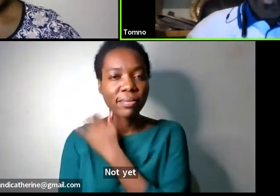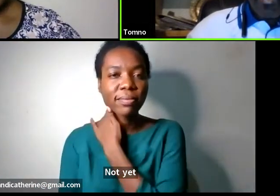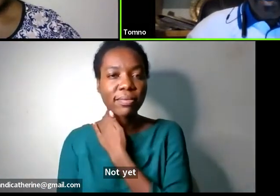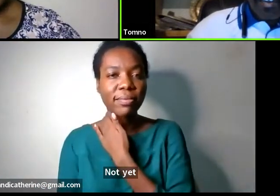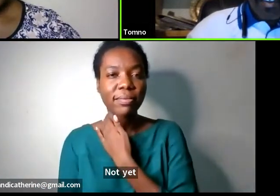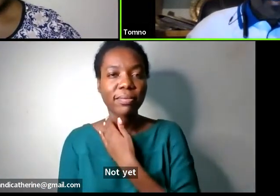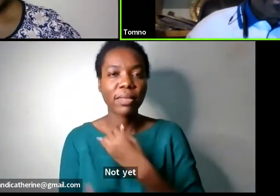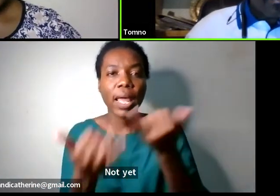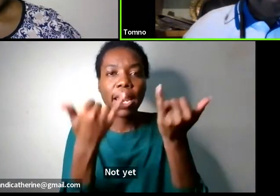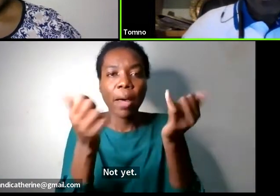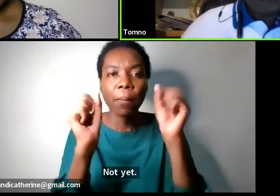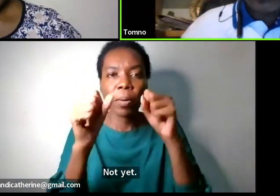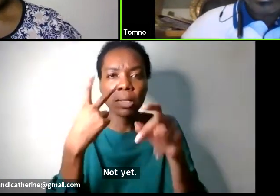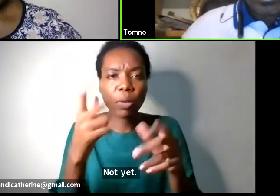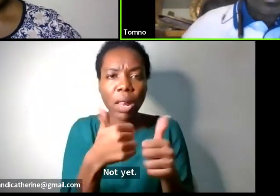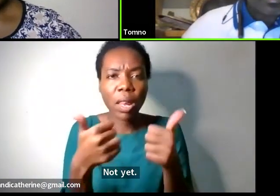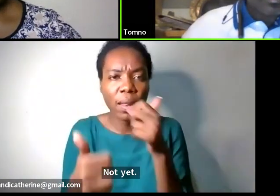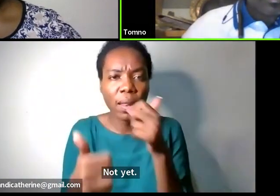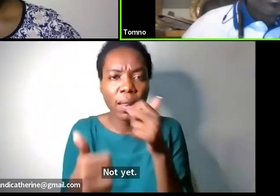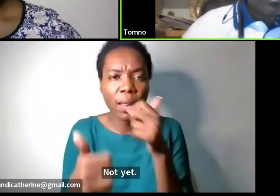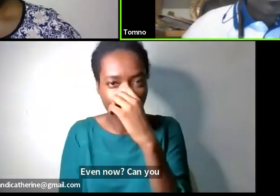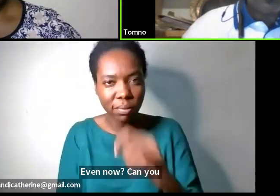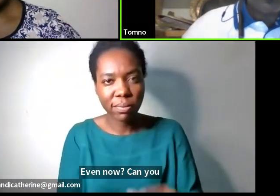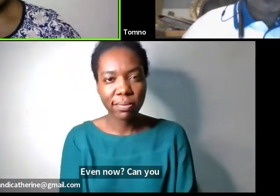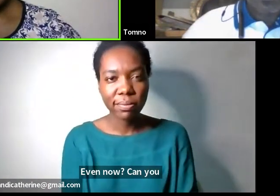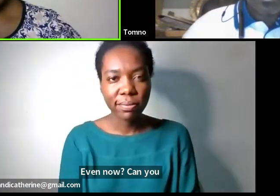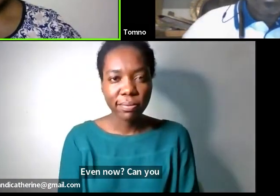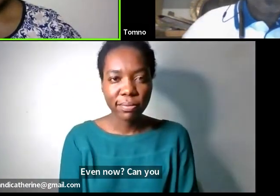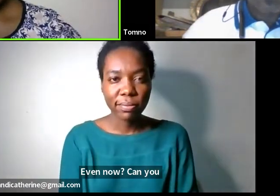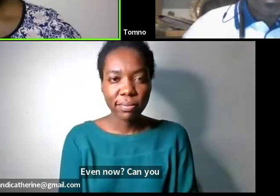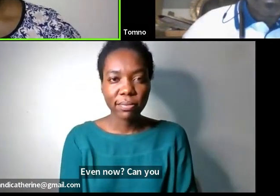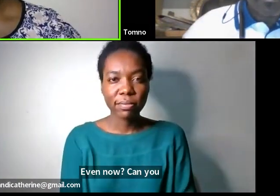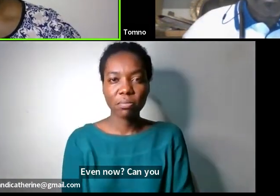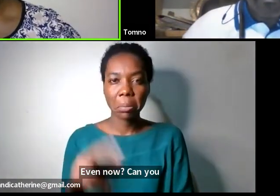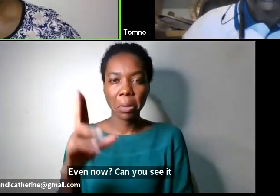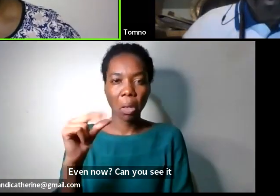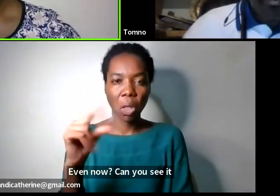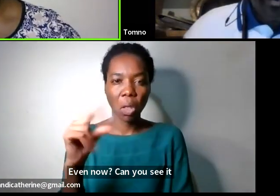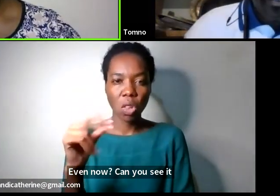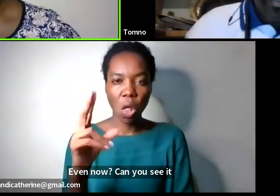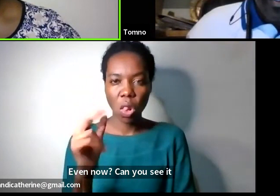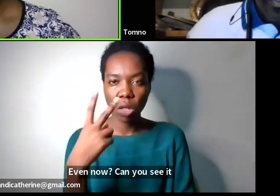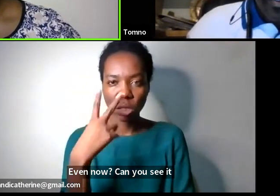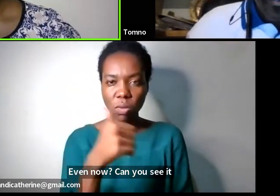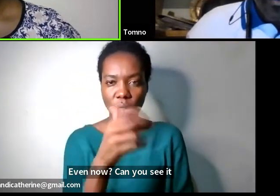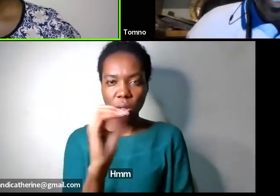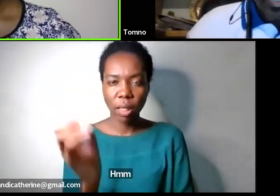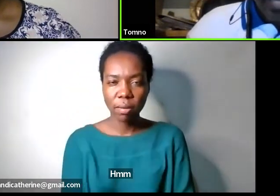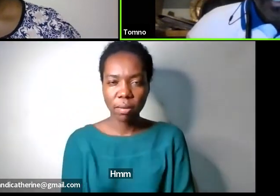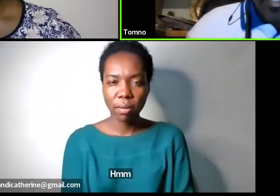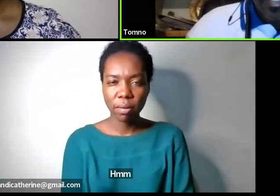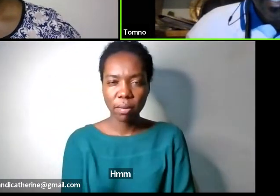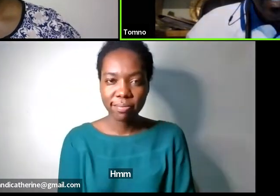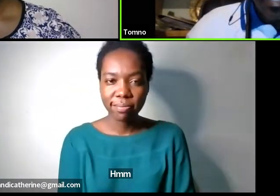Even now? Can you see it? Mm-mm. Wow. What